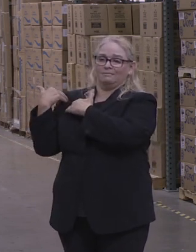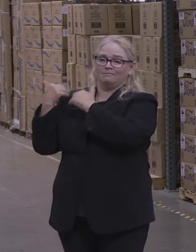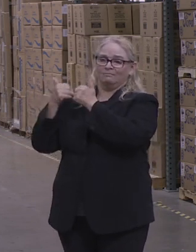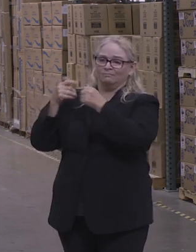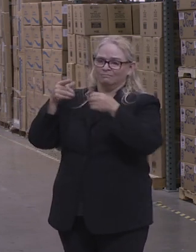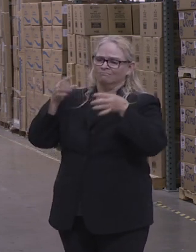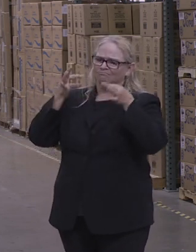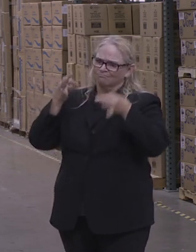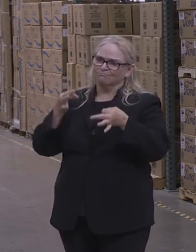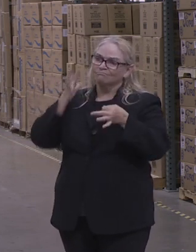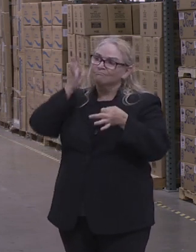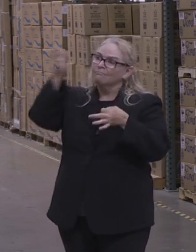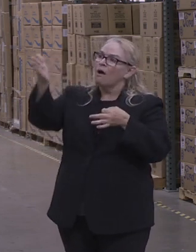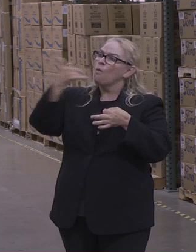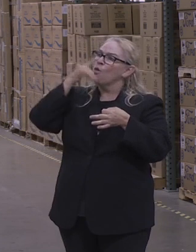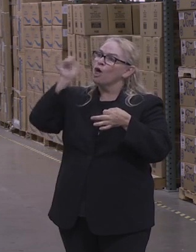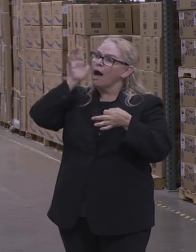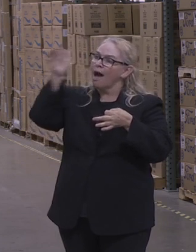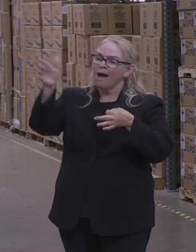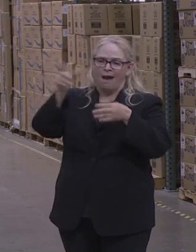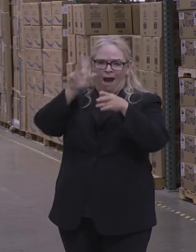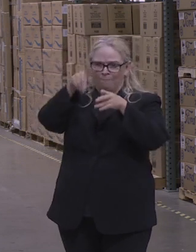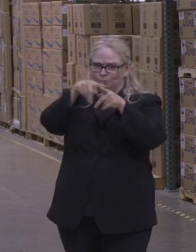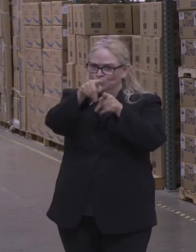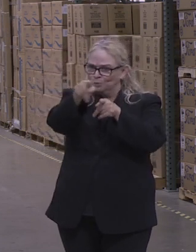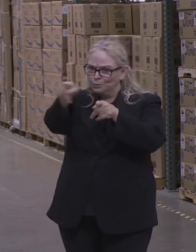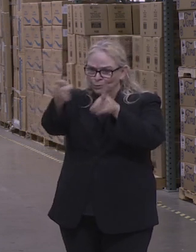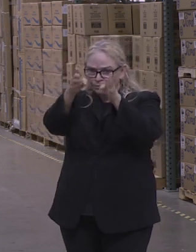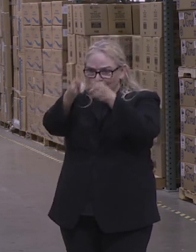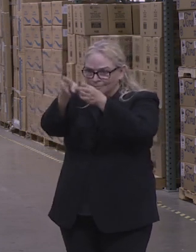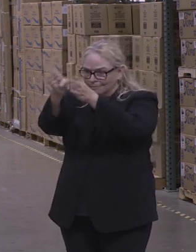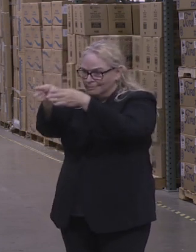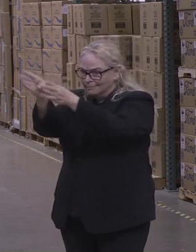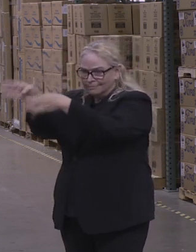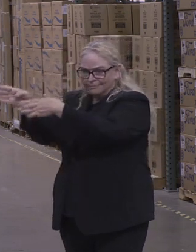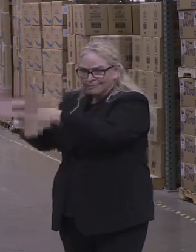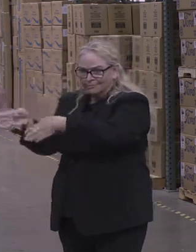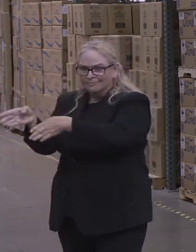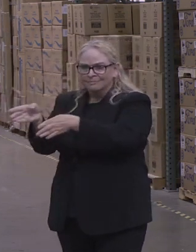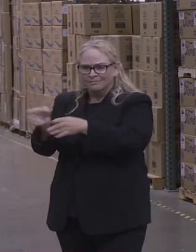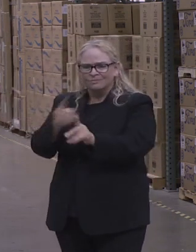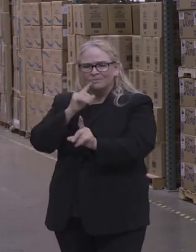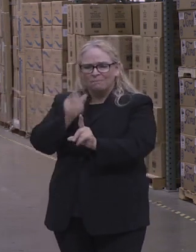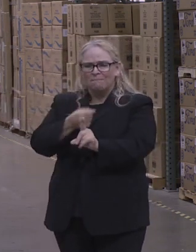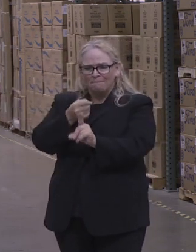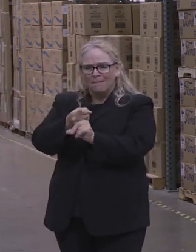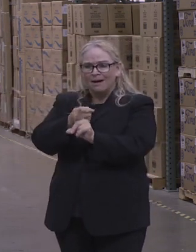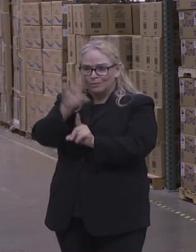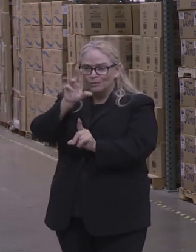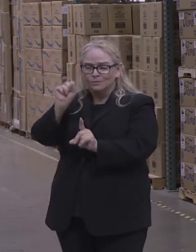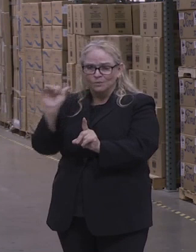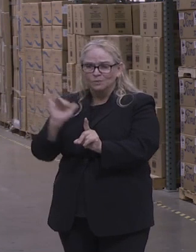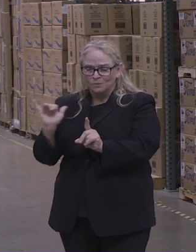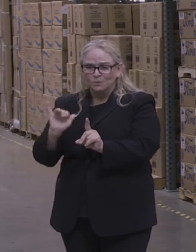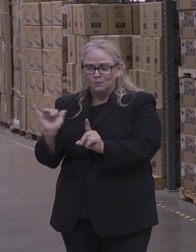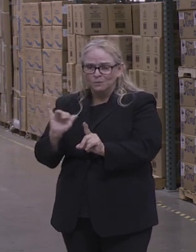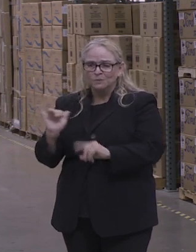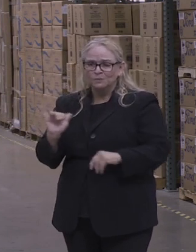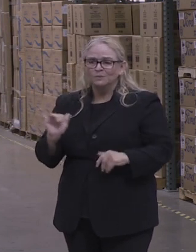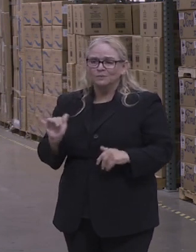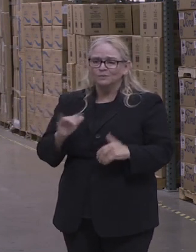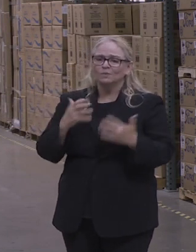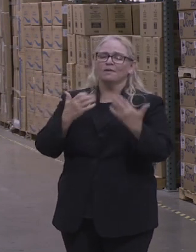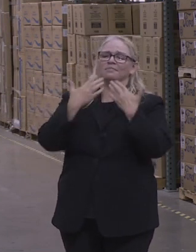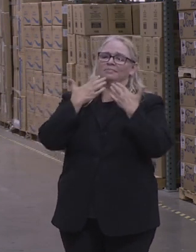and future of COVID-19 here, not only in the state of California, but impact the rest of this nation as well. I want to thank